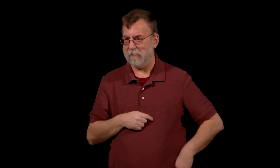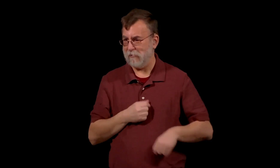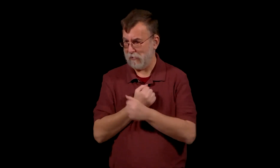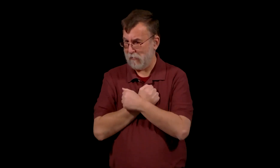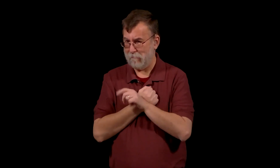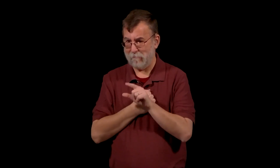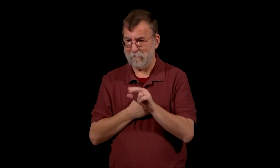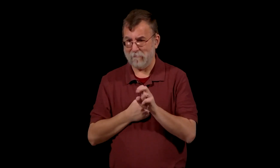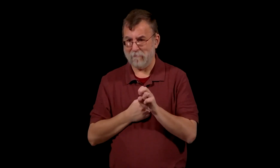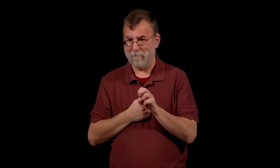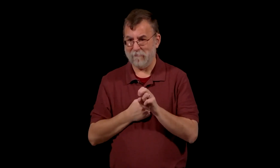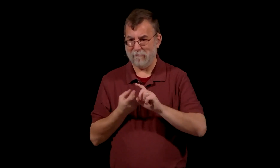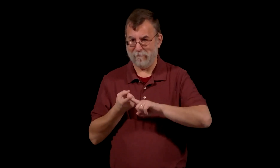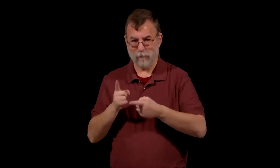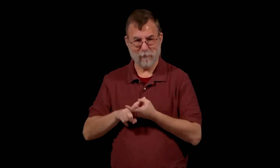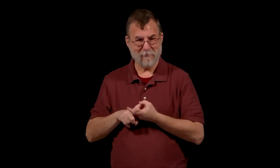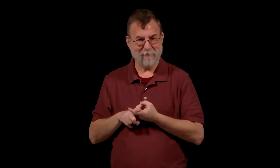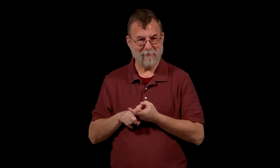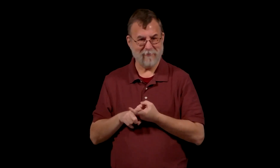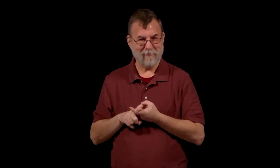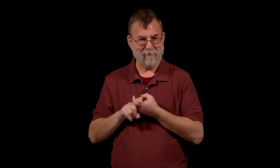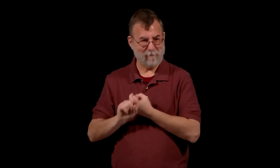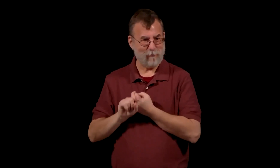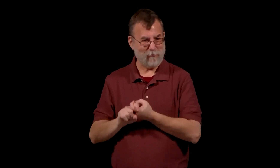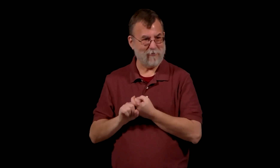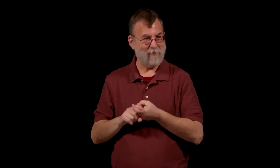is? Love? Friendship?